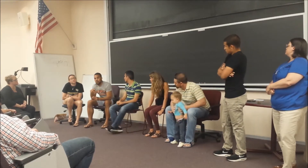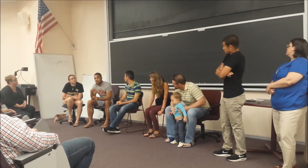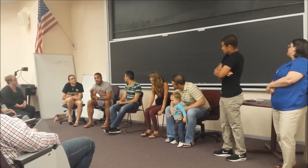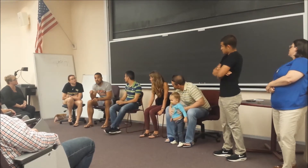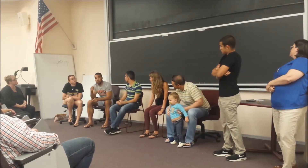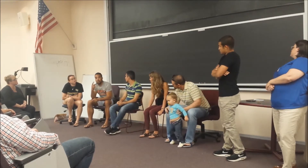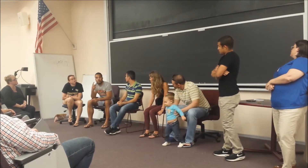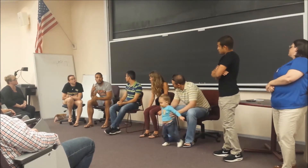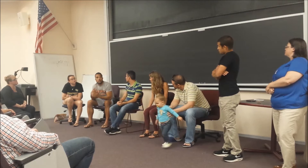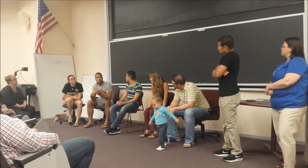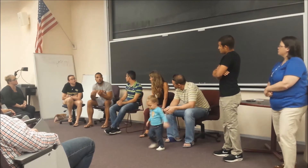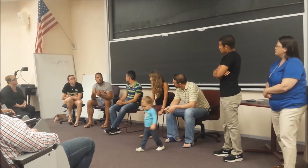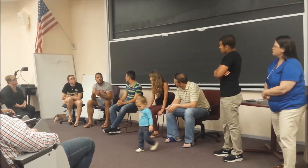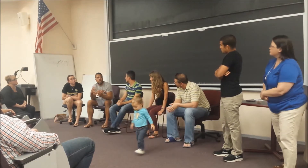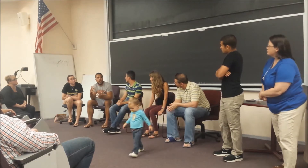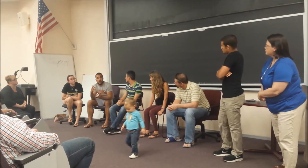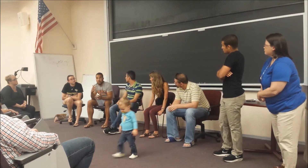well?